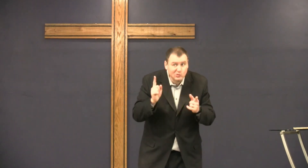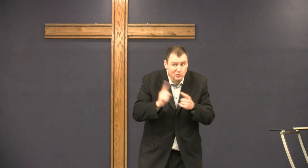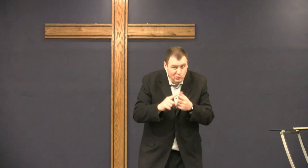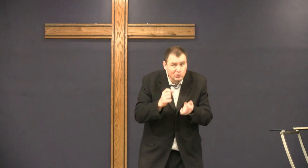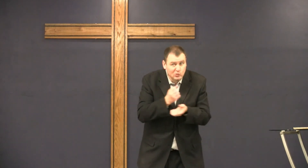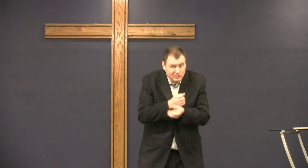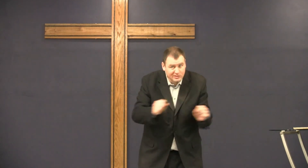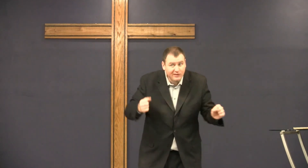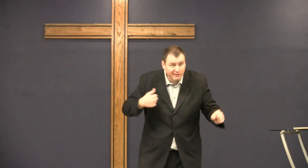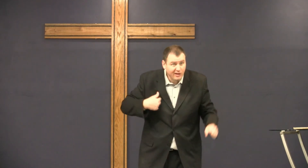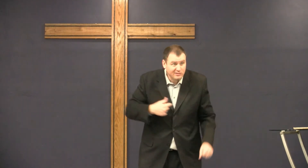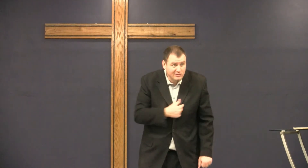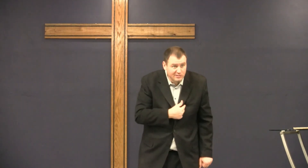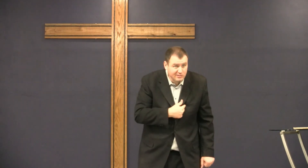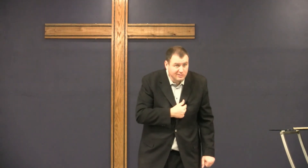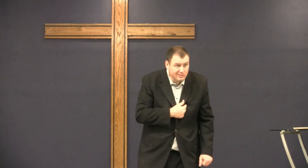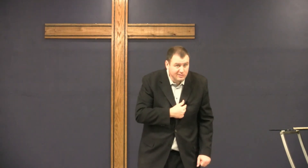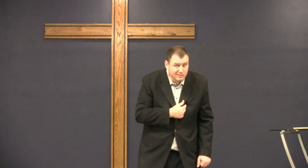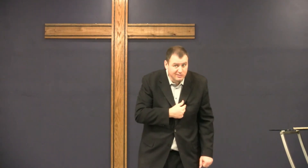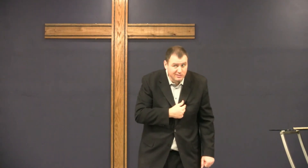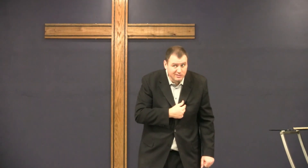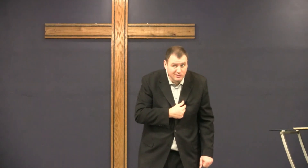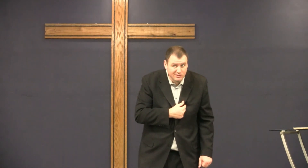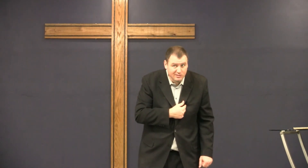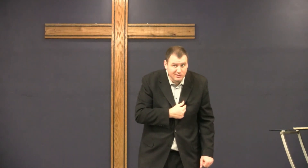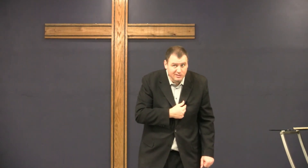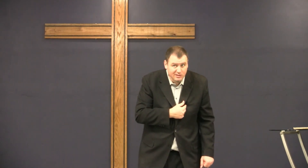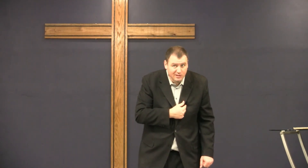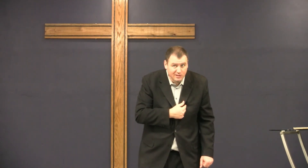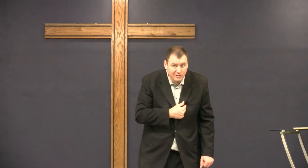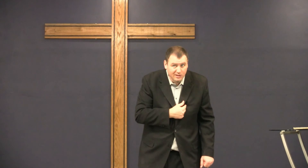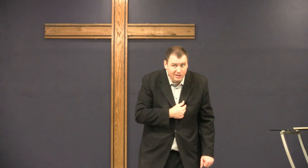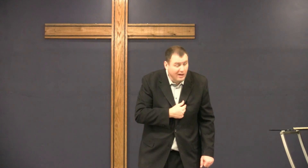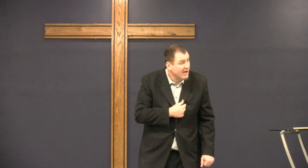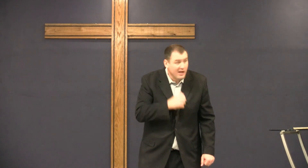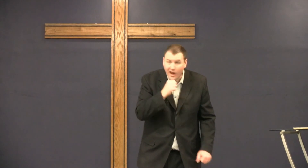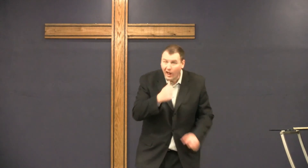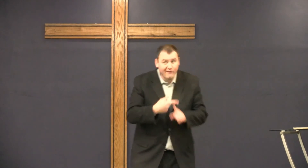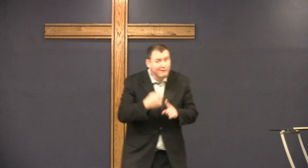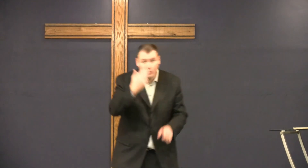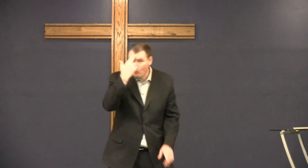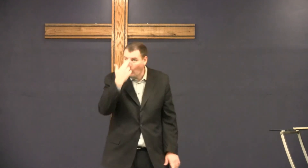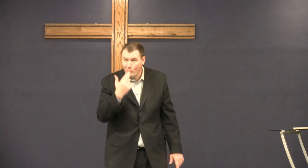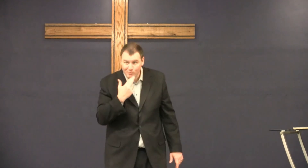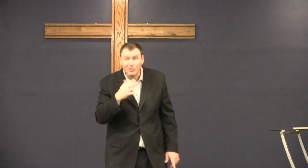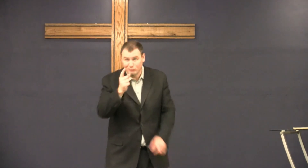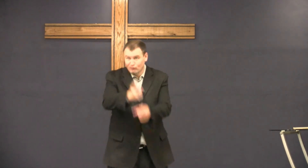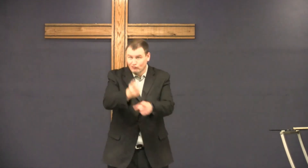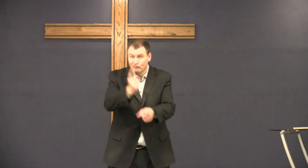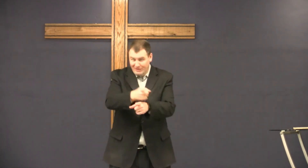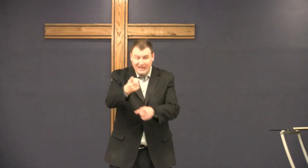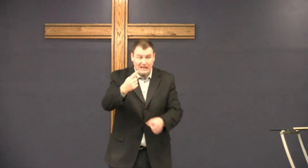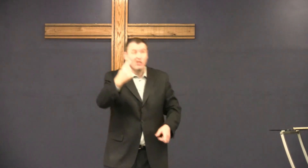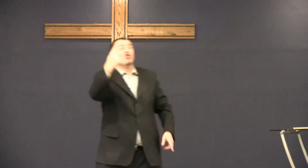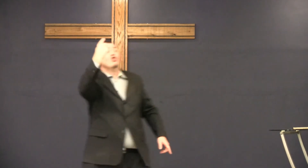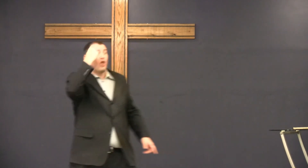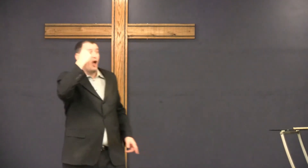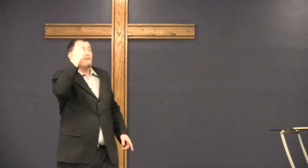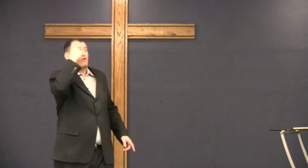When in reality, they are going to kill Jesus to save us all. But not from Rome. You're right.